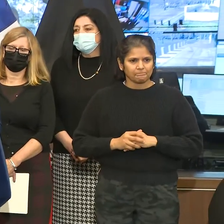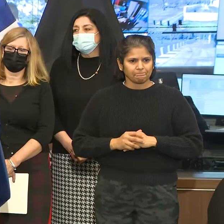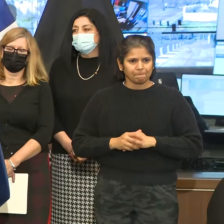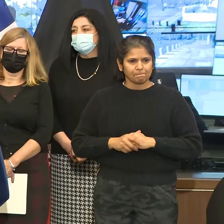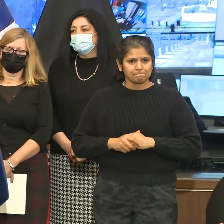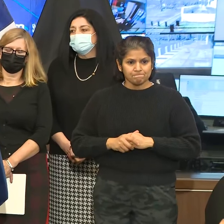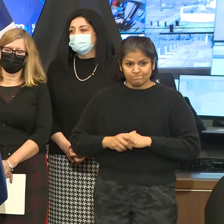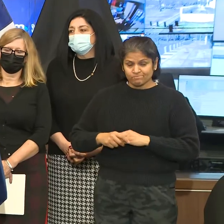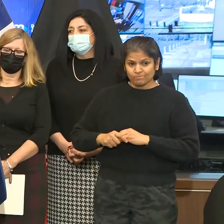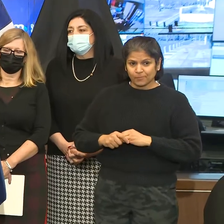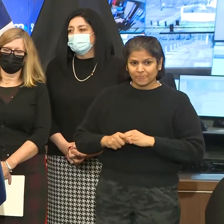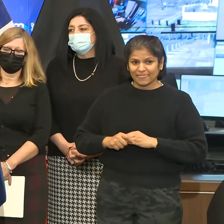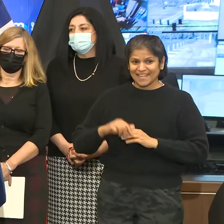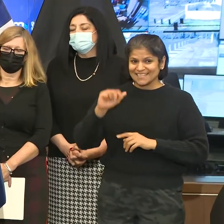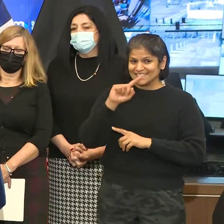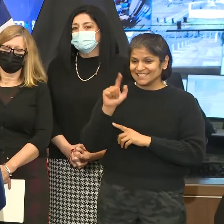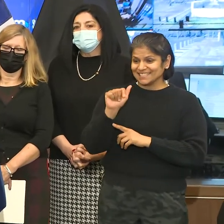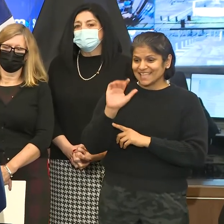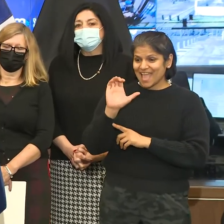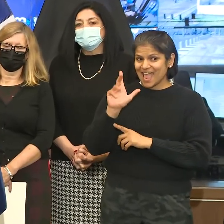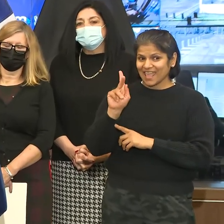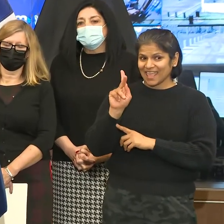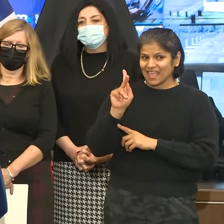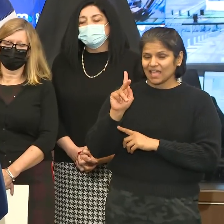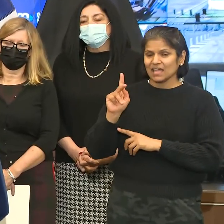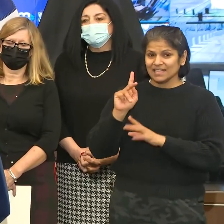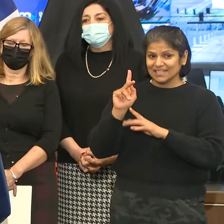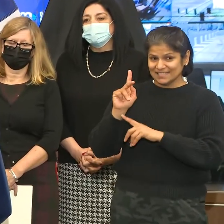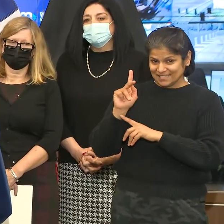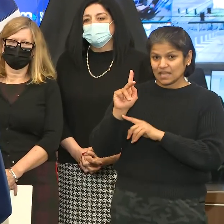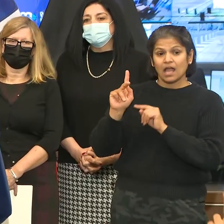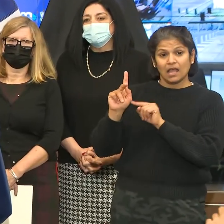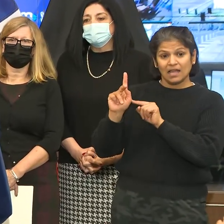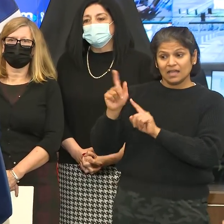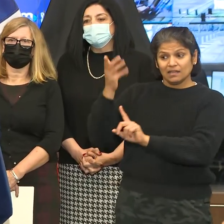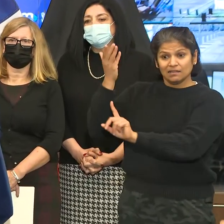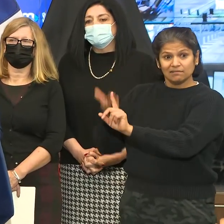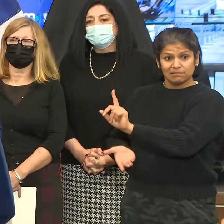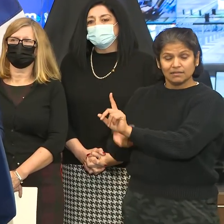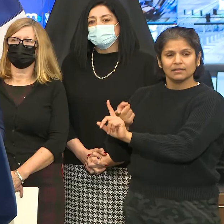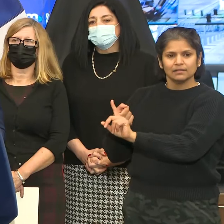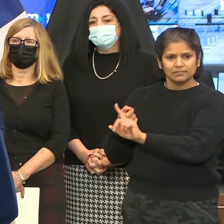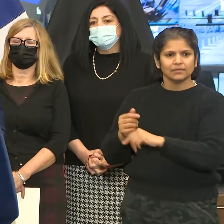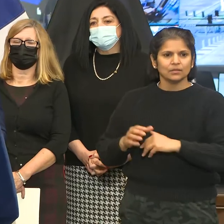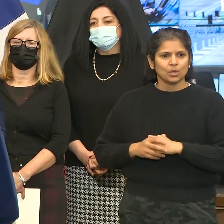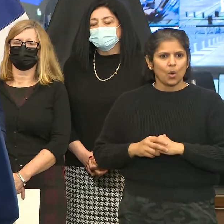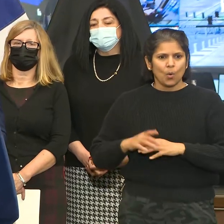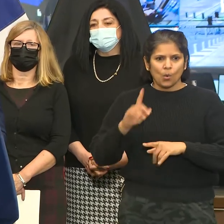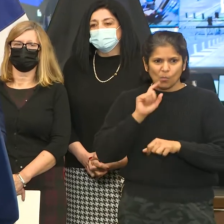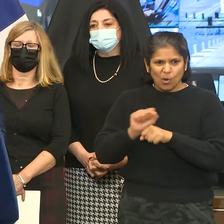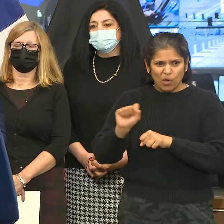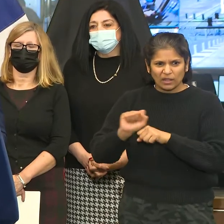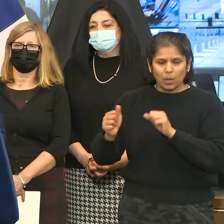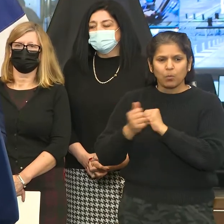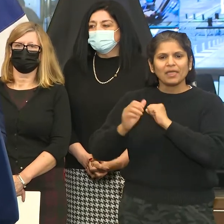mayor. And we used to talk oftentimes on the campaign trail. We exchanged interactions and ideas.